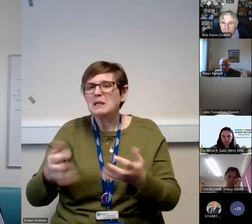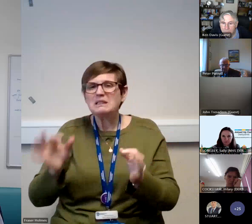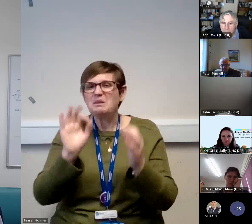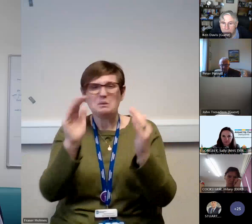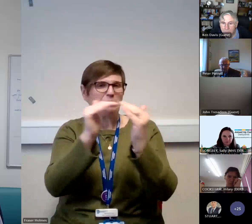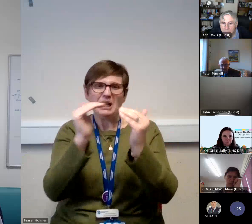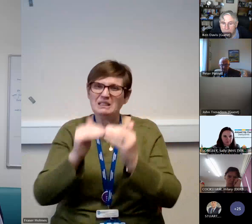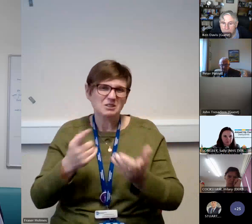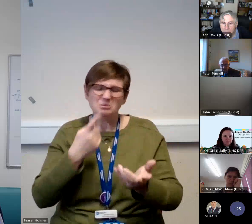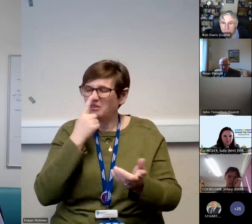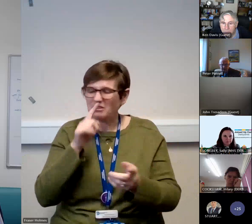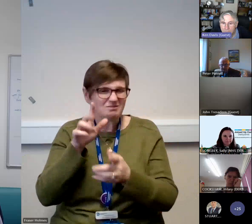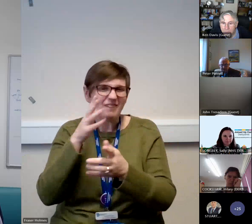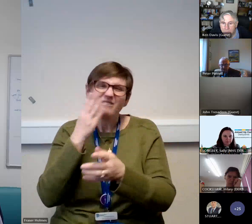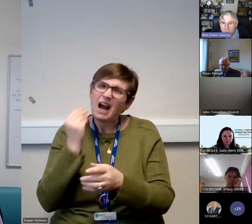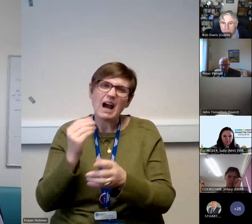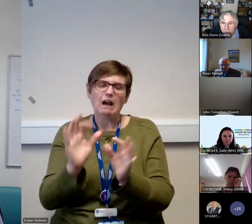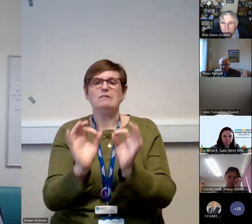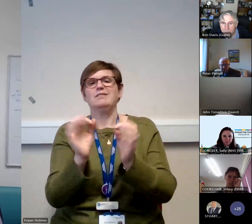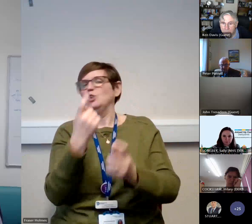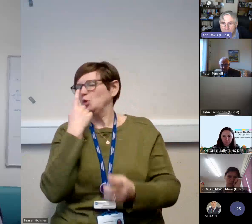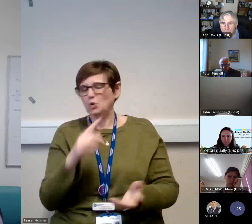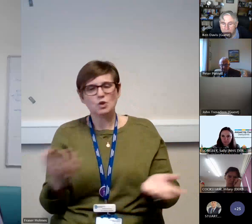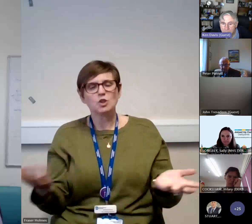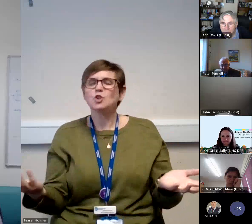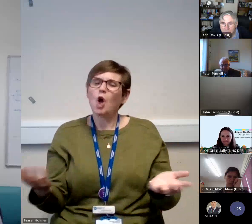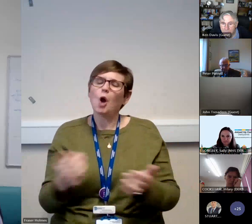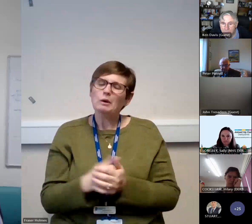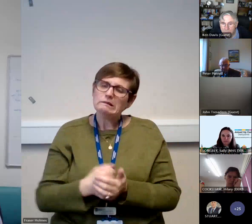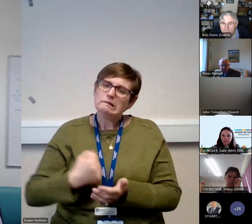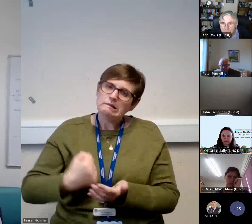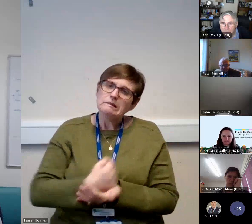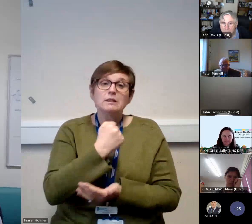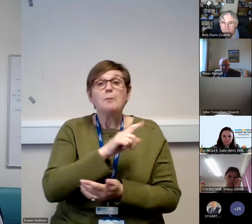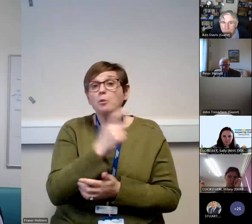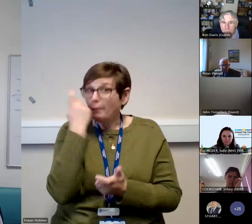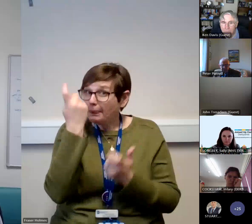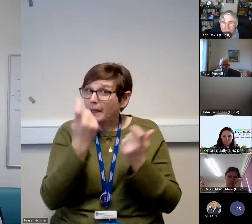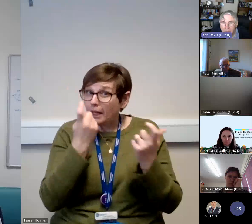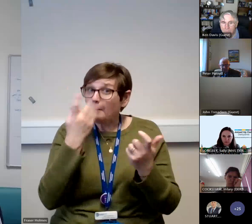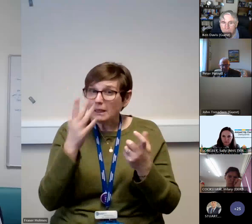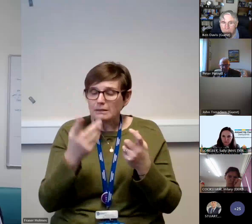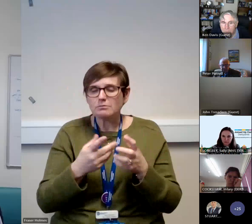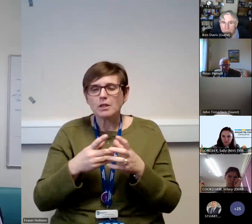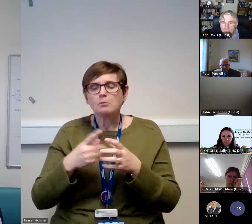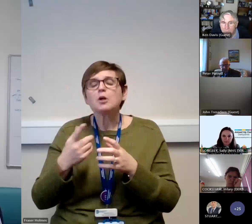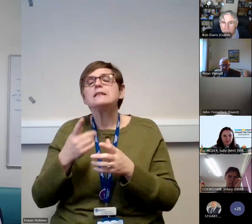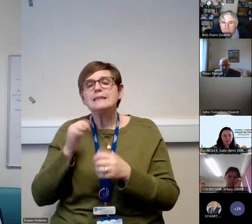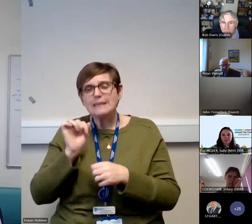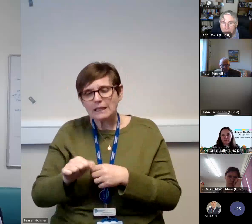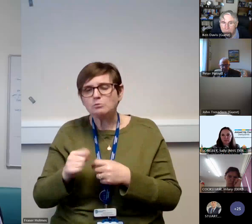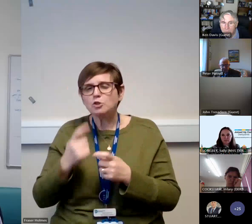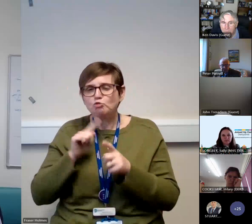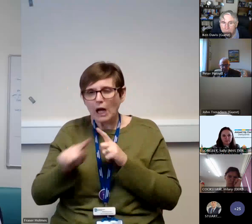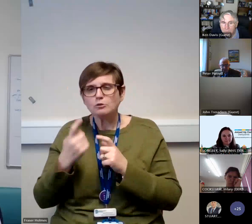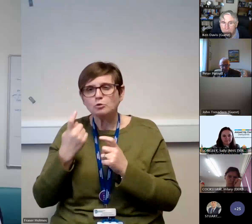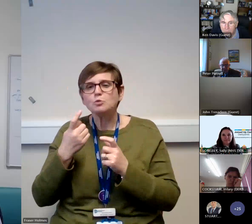to secure. But yeah, we did consider all of that deprivation and transport